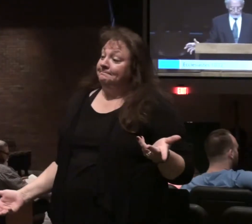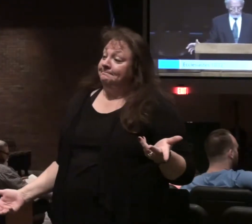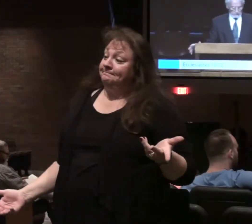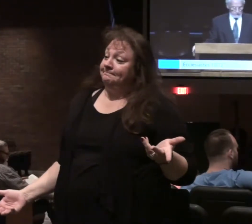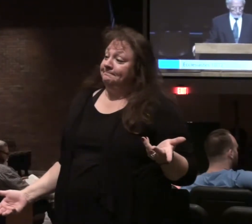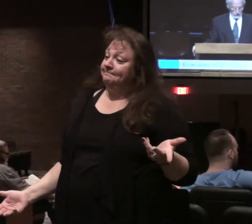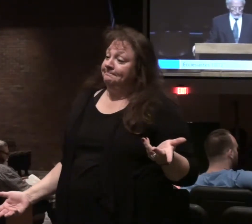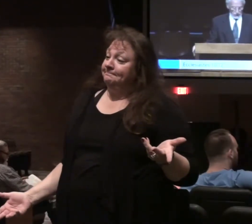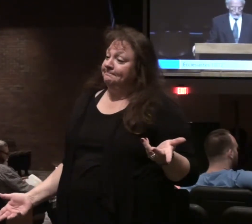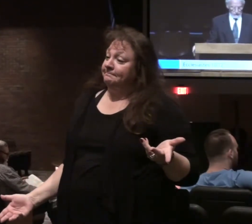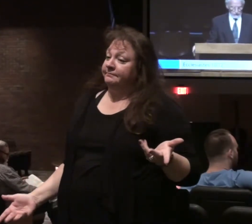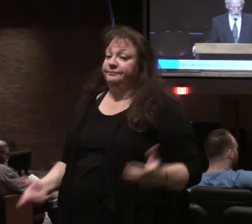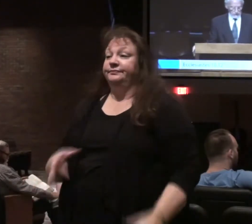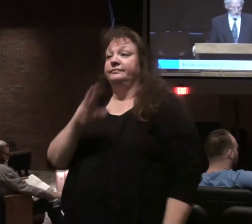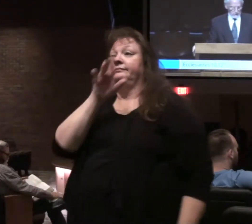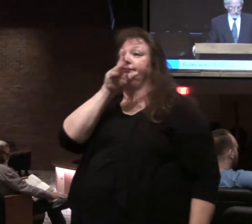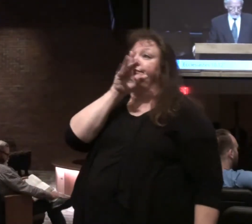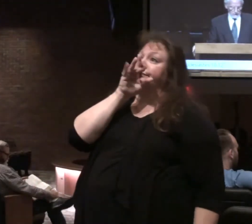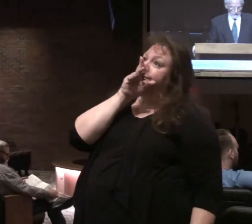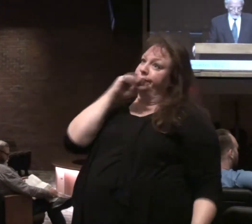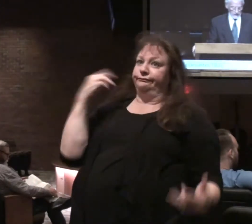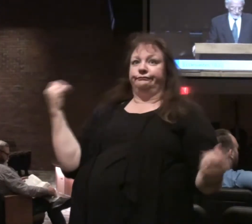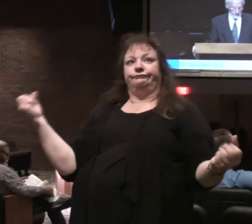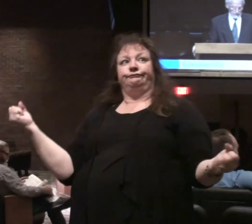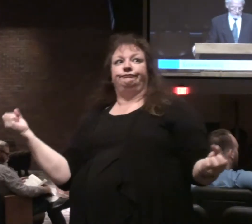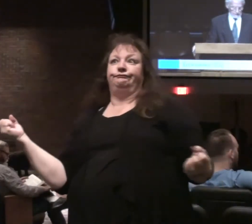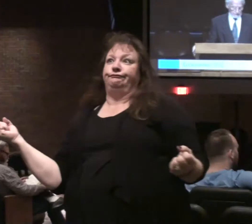he just talks.